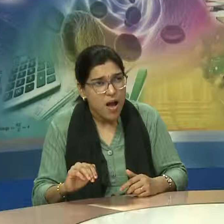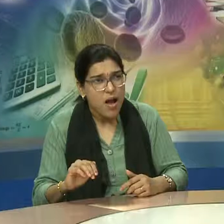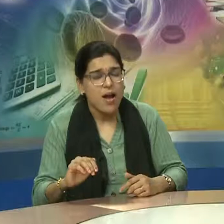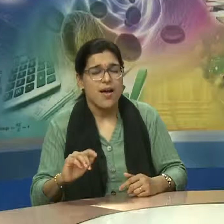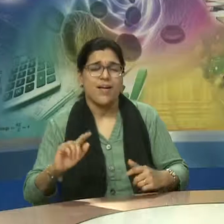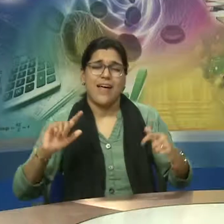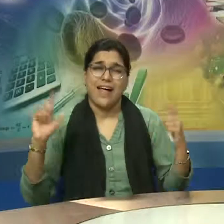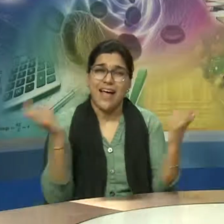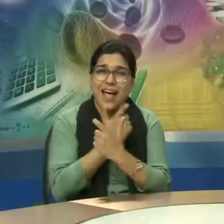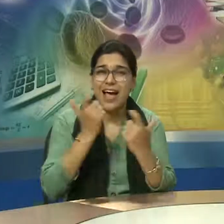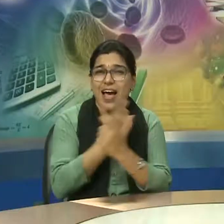genuine laughter